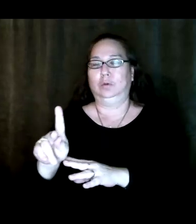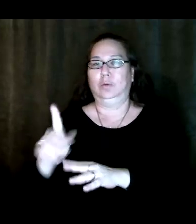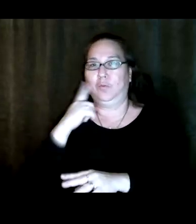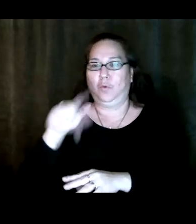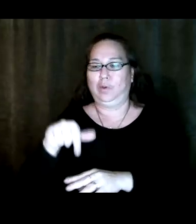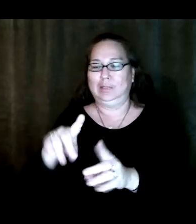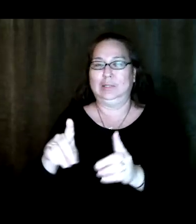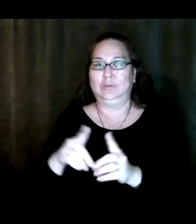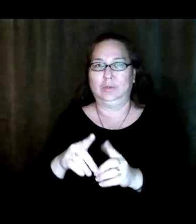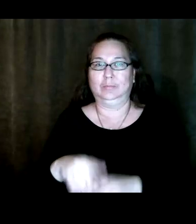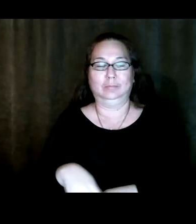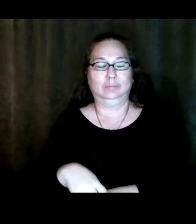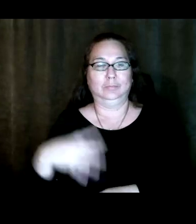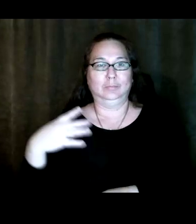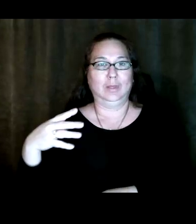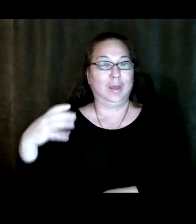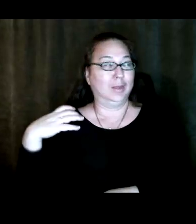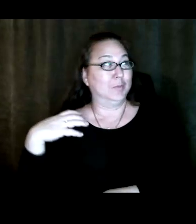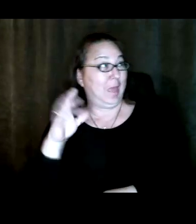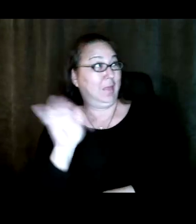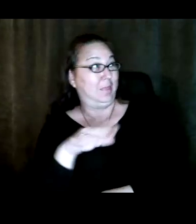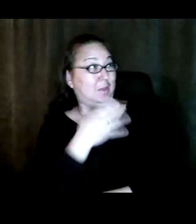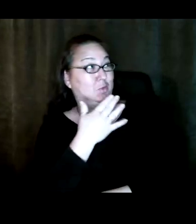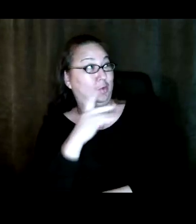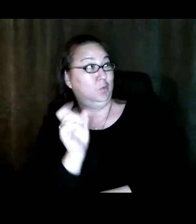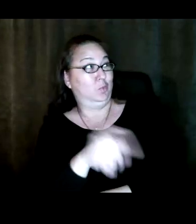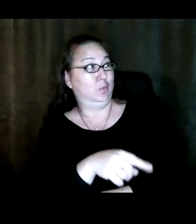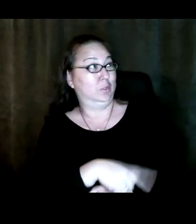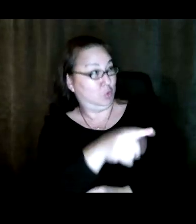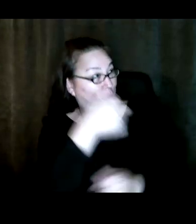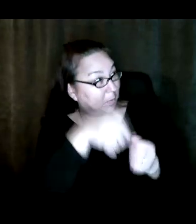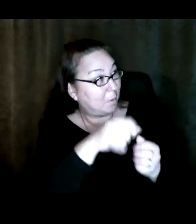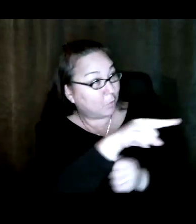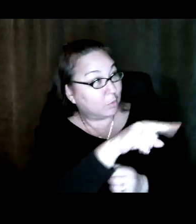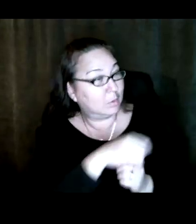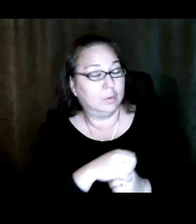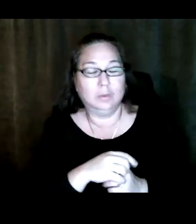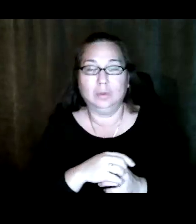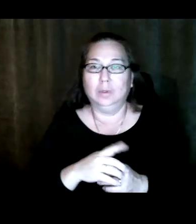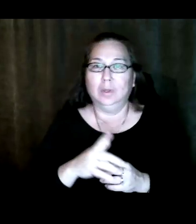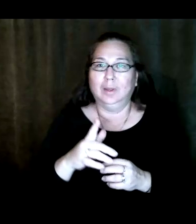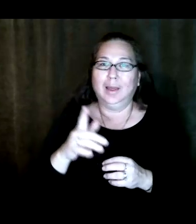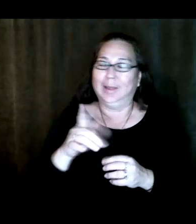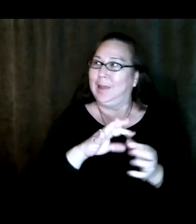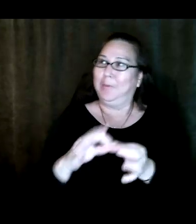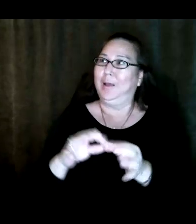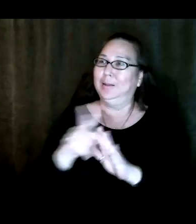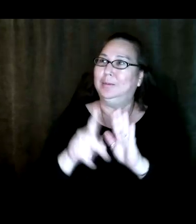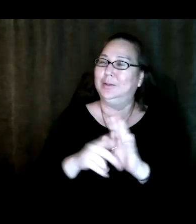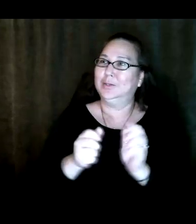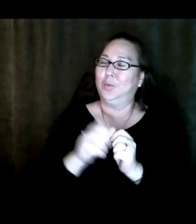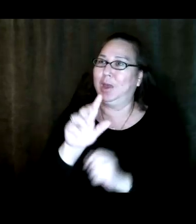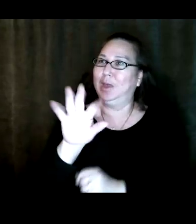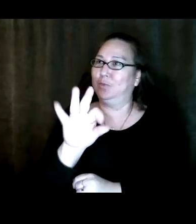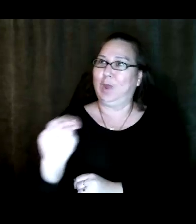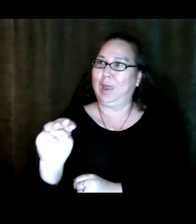That's a good question. Do you remember why we decided? Because school committee votes on policy, not on framework. Well, Well, I'm just saying,